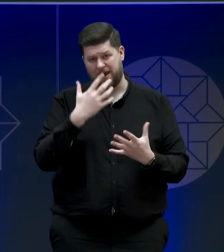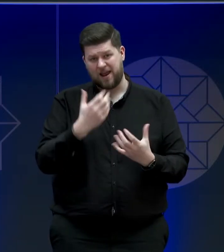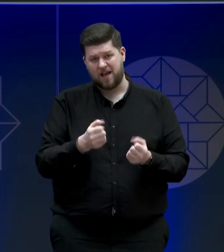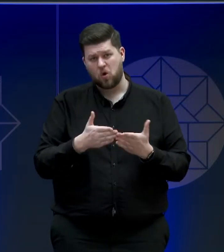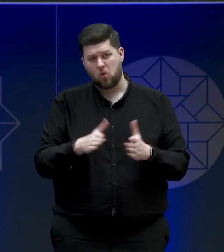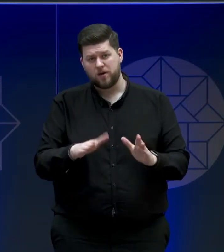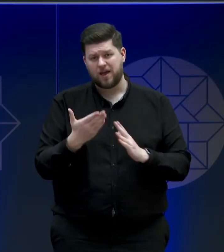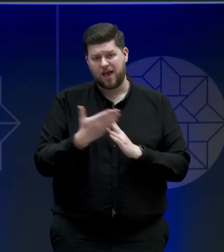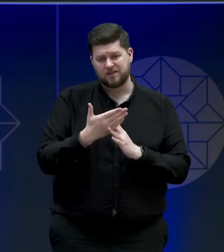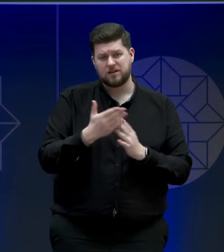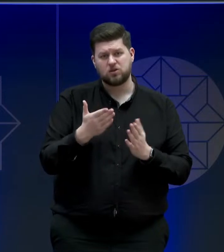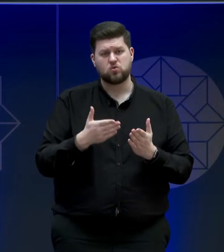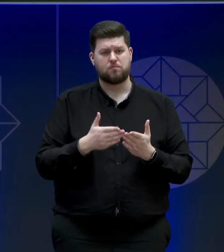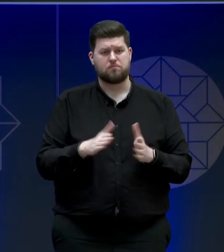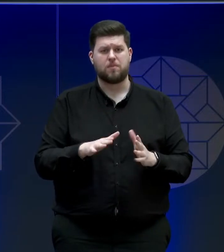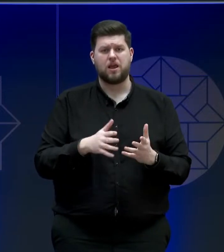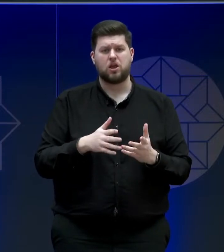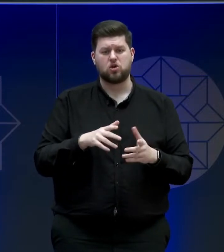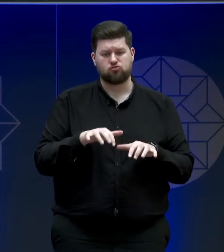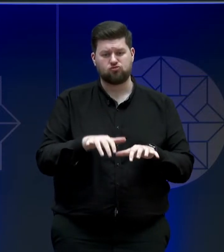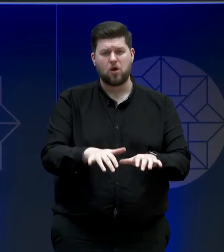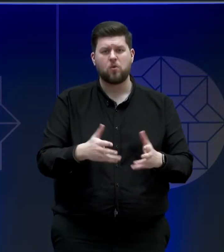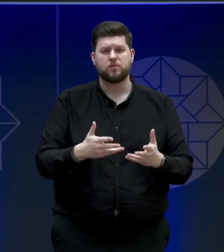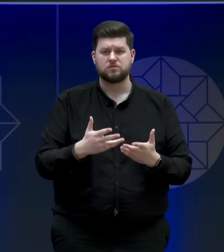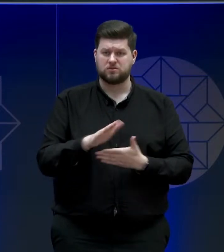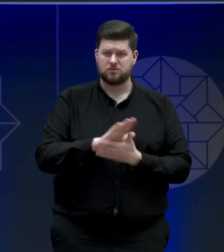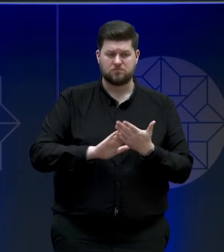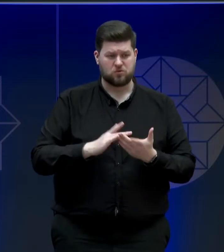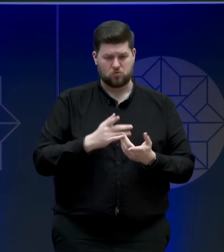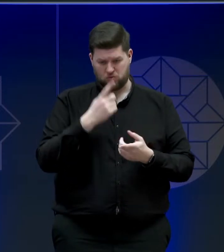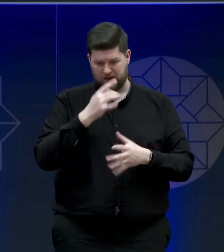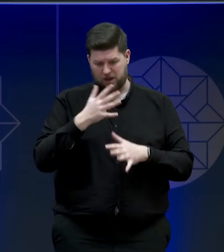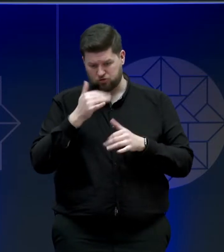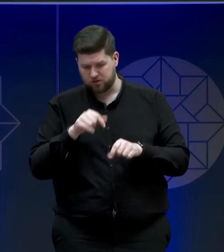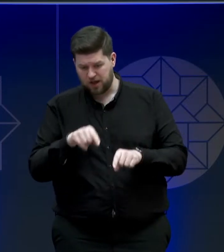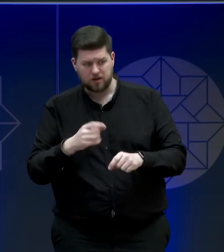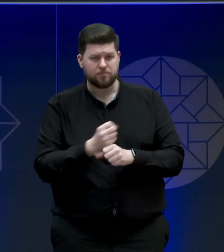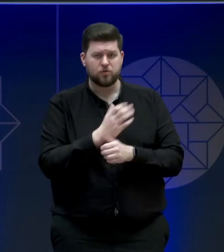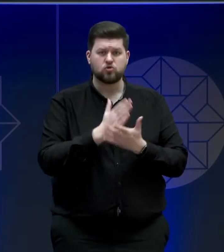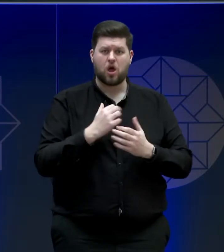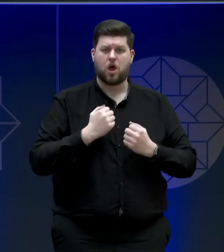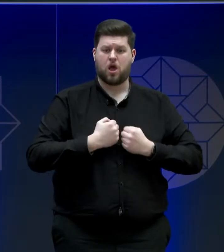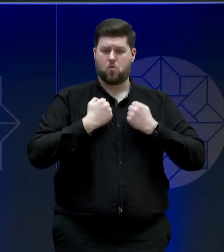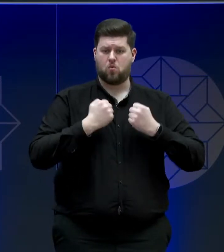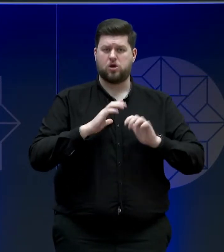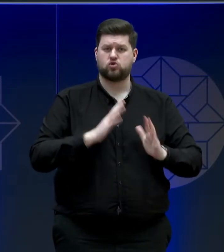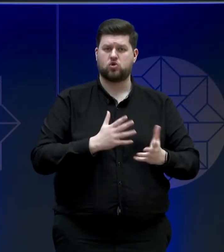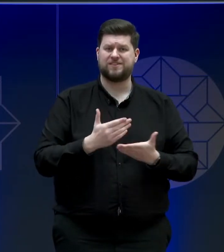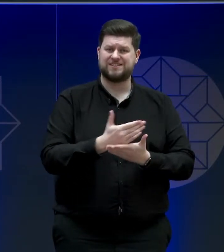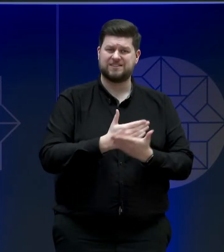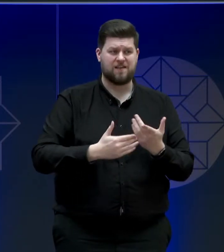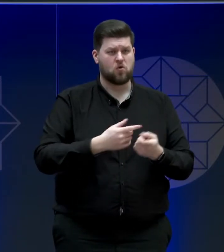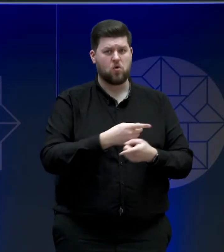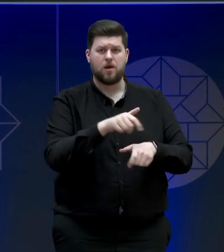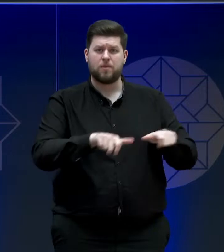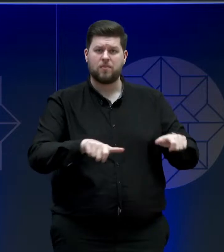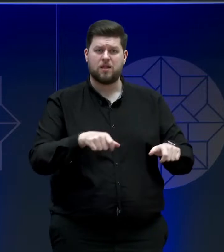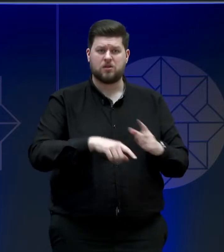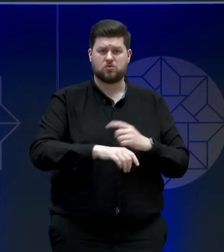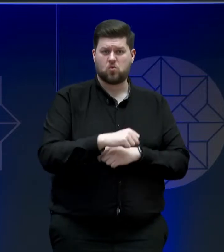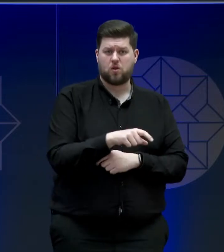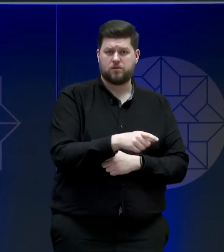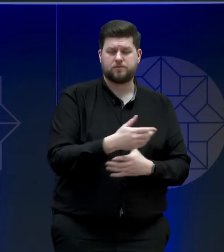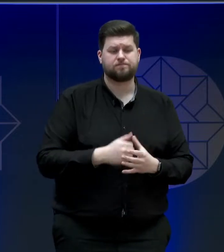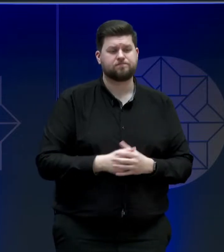our service as safe and effective as possible for the people in Scotland that increasingly rely on us? Well,